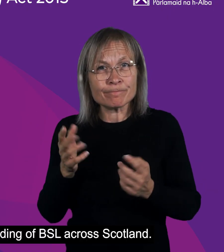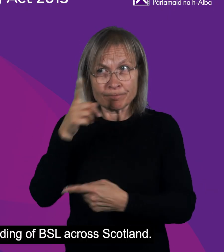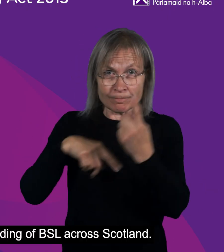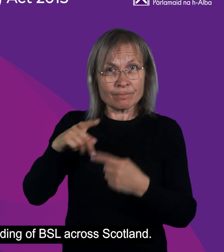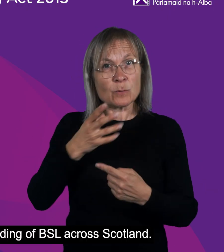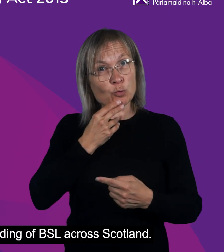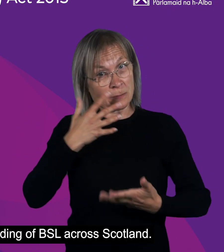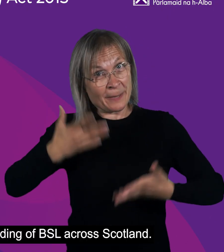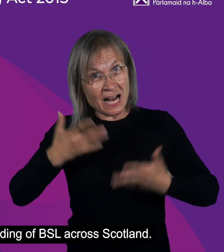across Scotland.